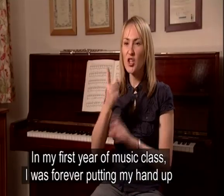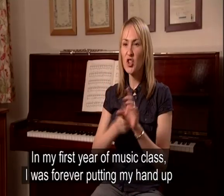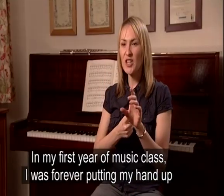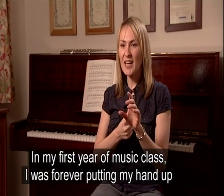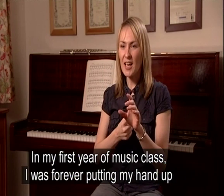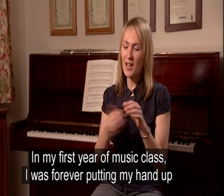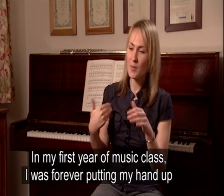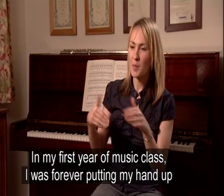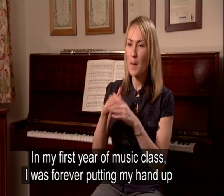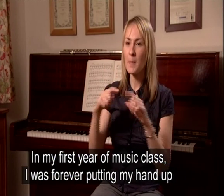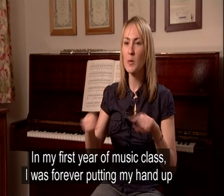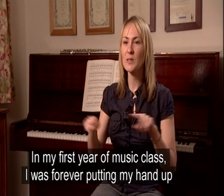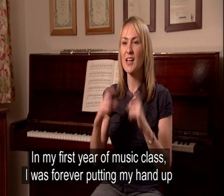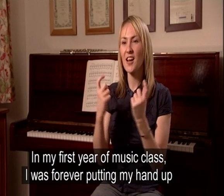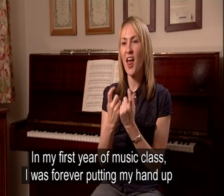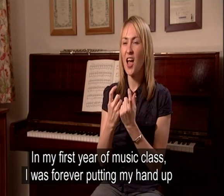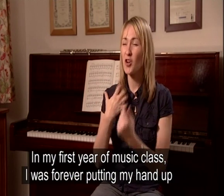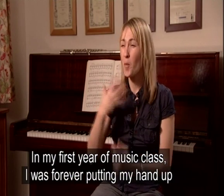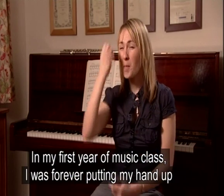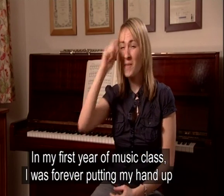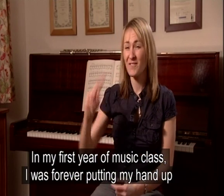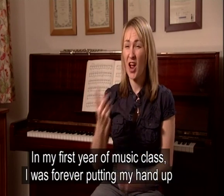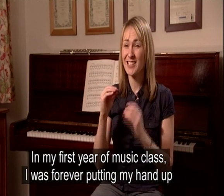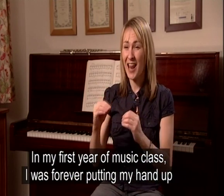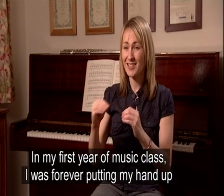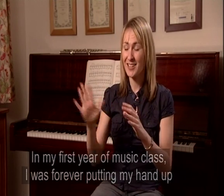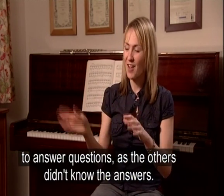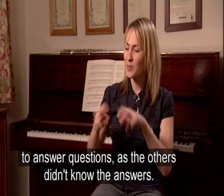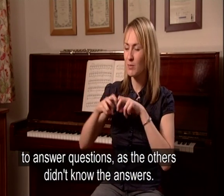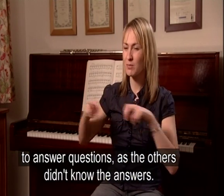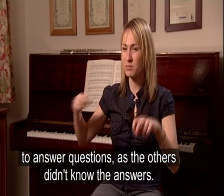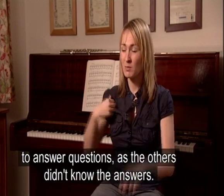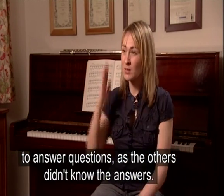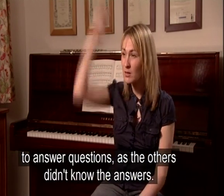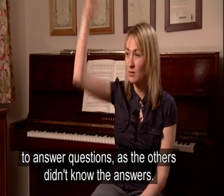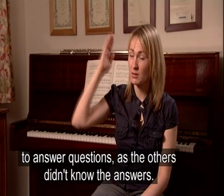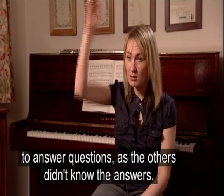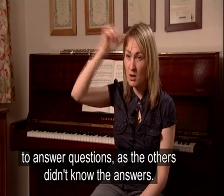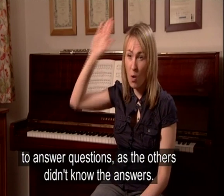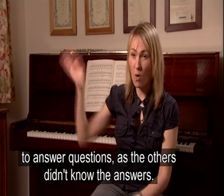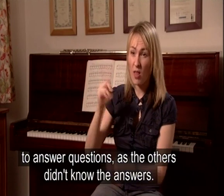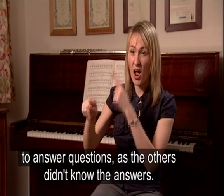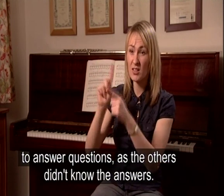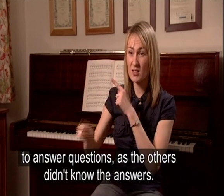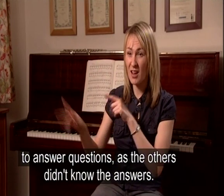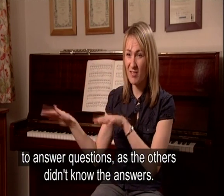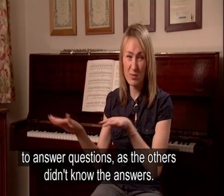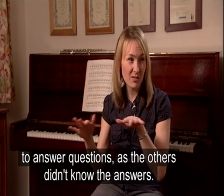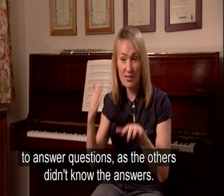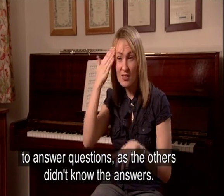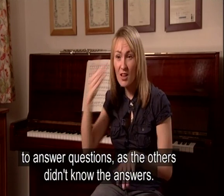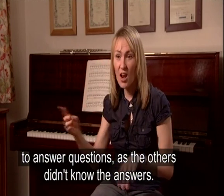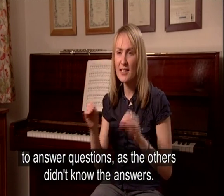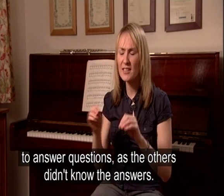In my first year of music class, I was forever putting my hand up to answer questions as the others did not know the